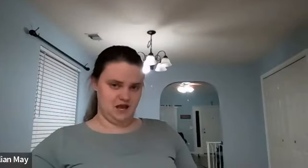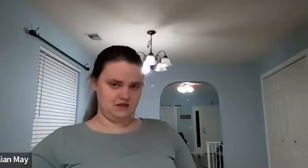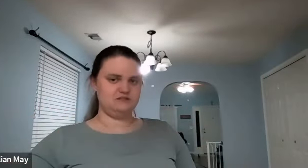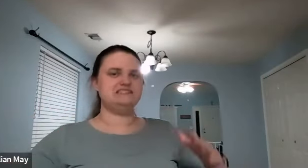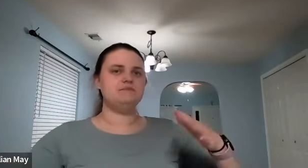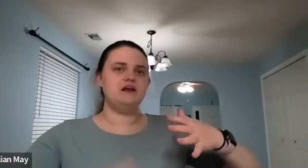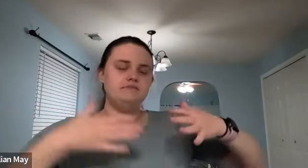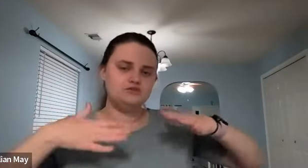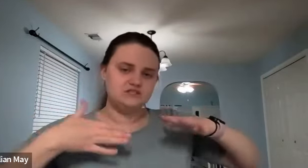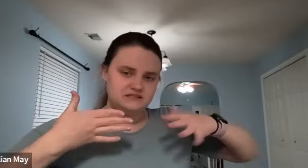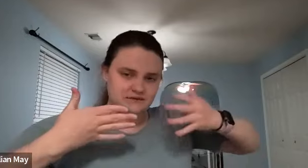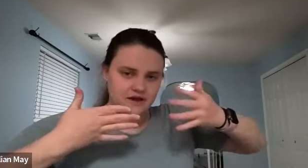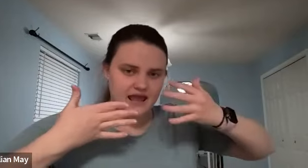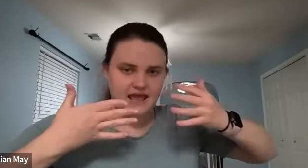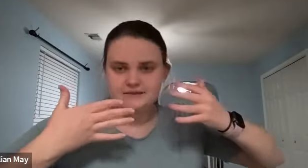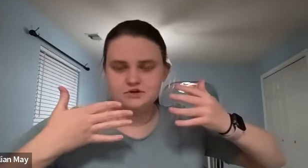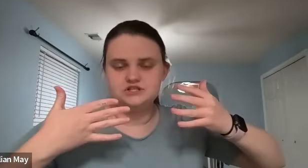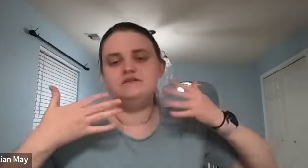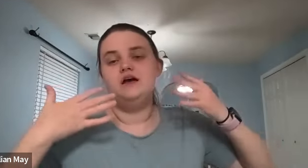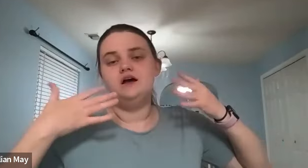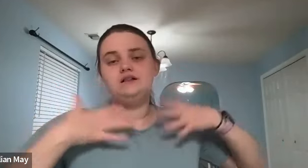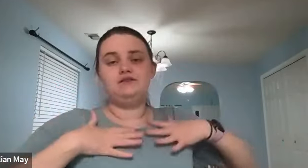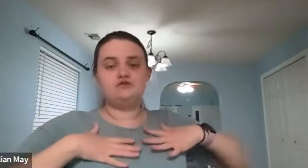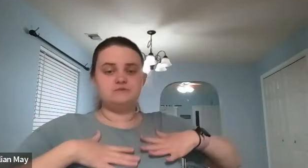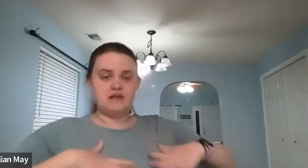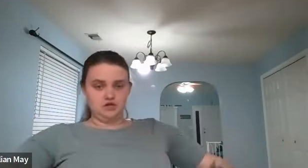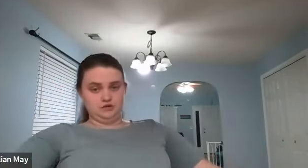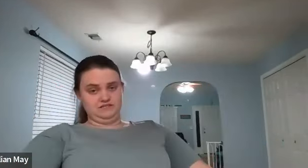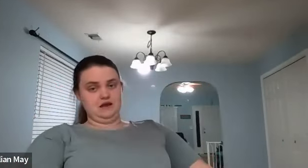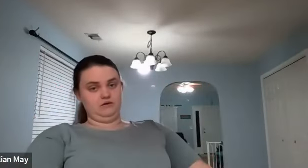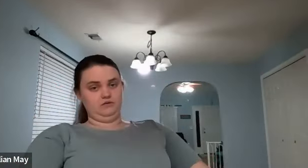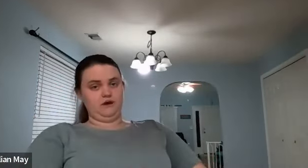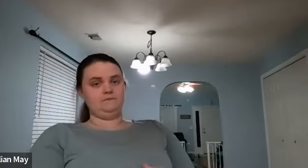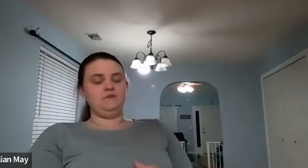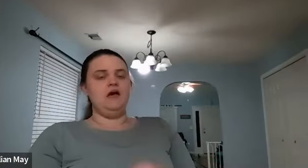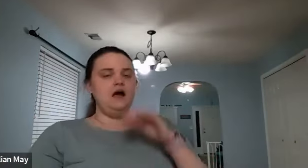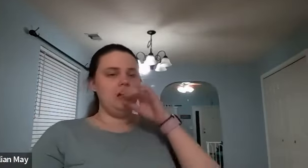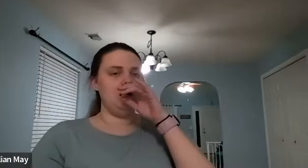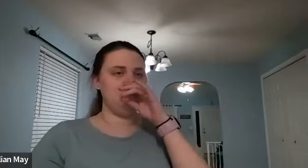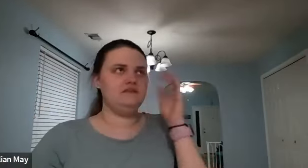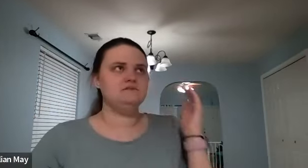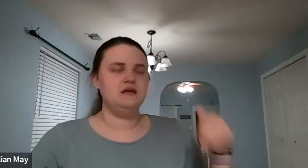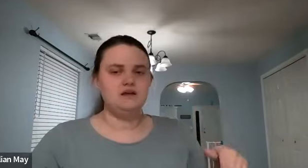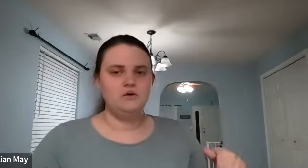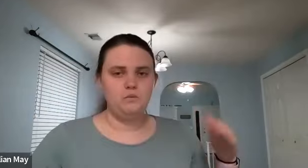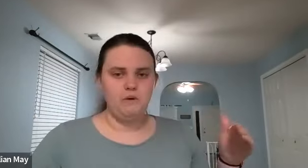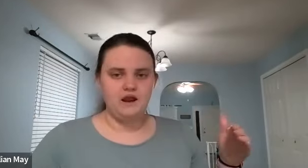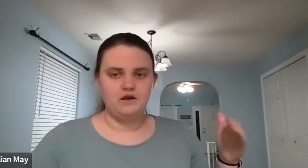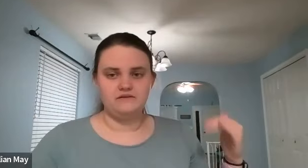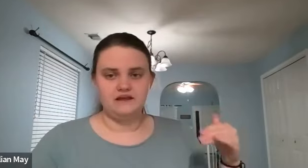So it's the same kind of motion, the same kind of hand motion of close, but now you go down all the way. And then depending on where if